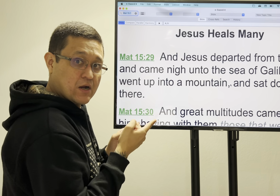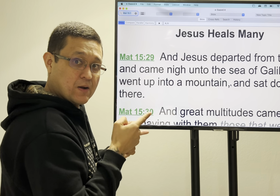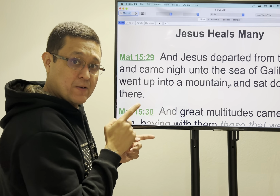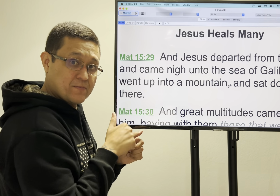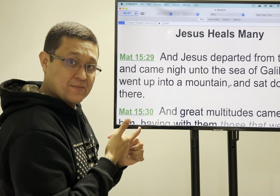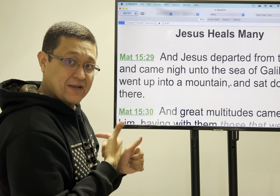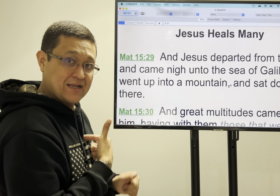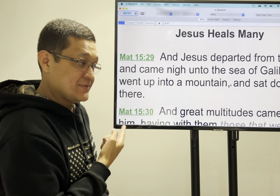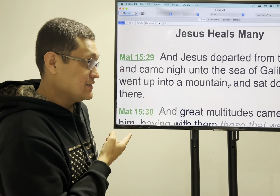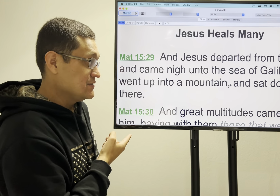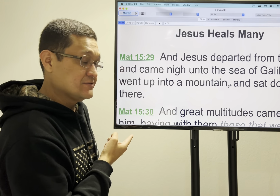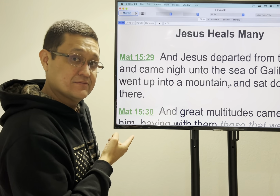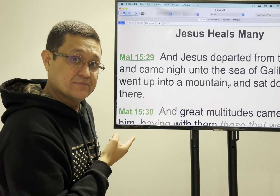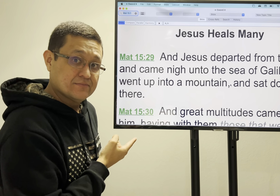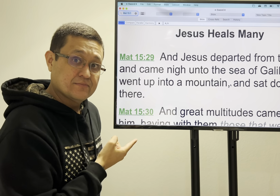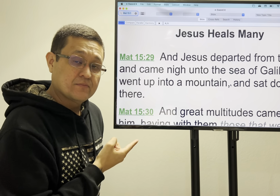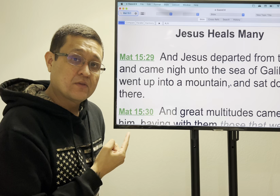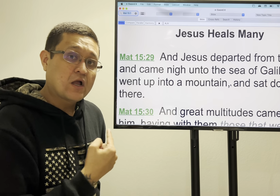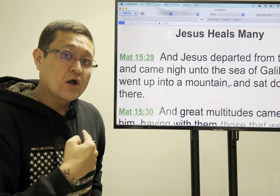29. Okay, that's the Word of God behind me.